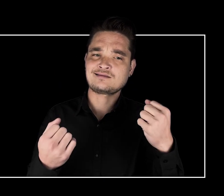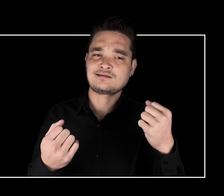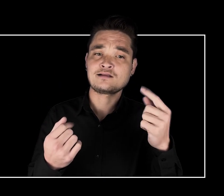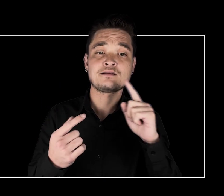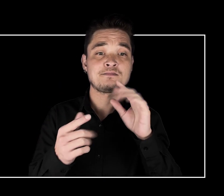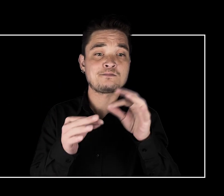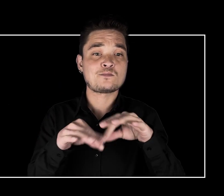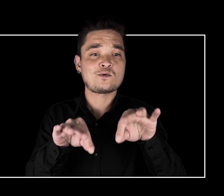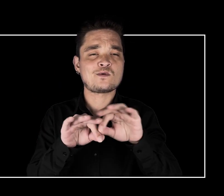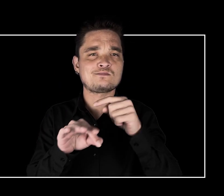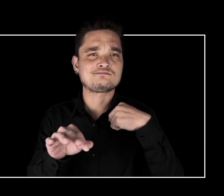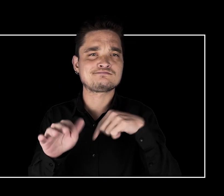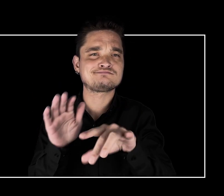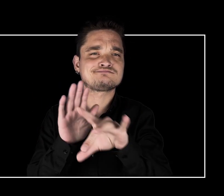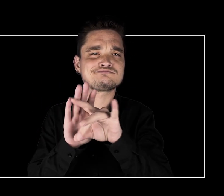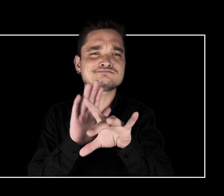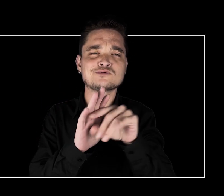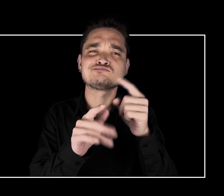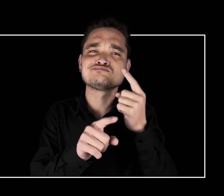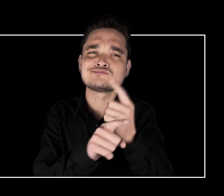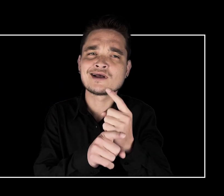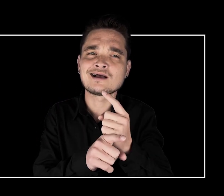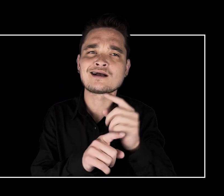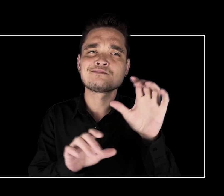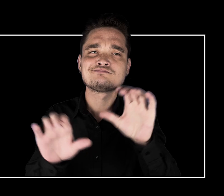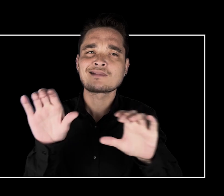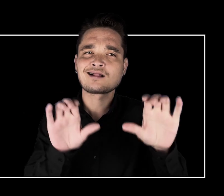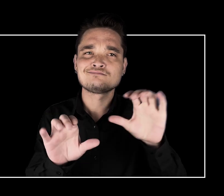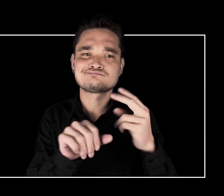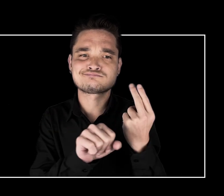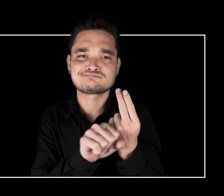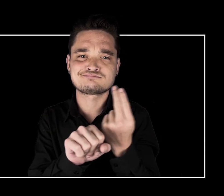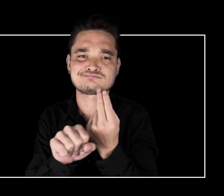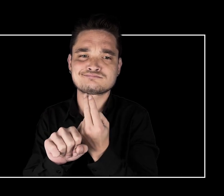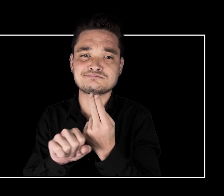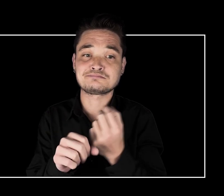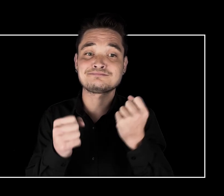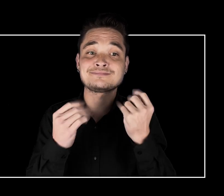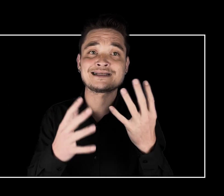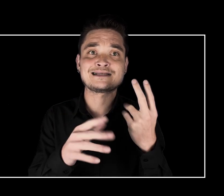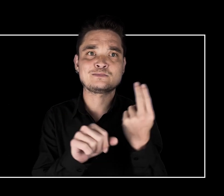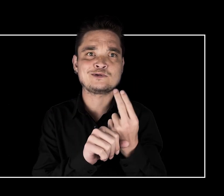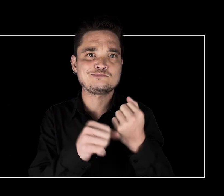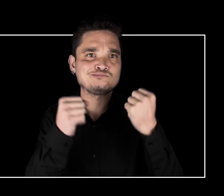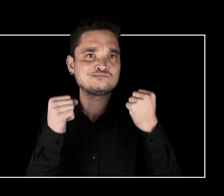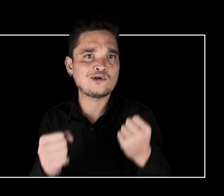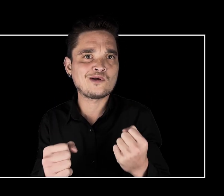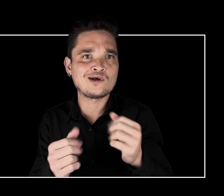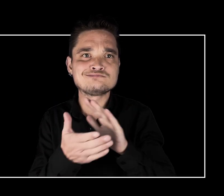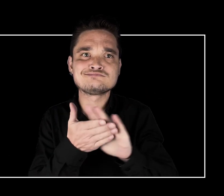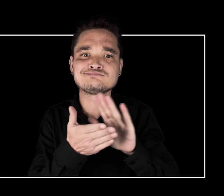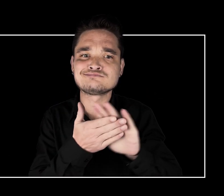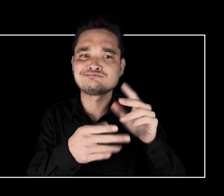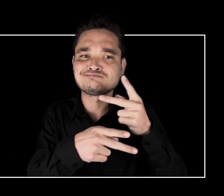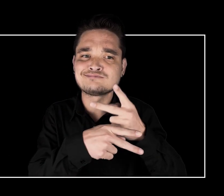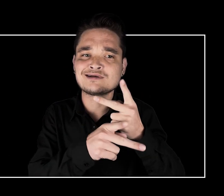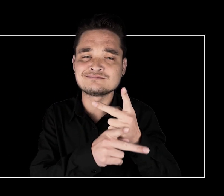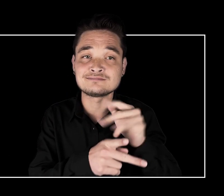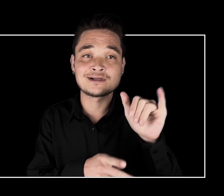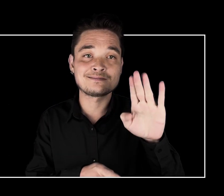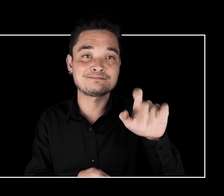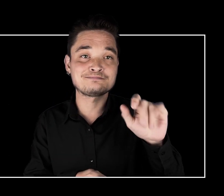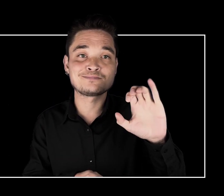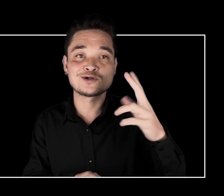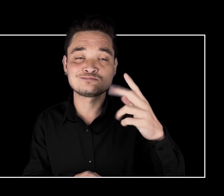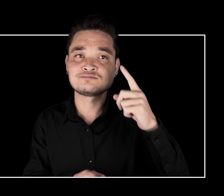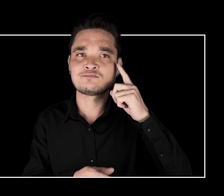also important to choose safe products to clean with. Many people use strong cleaning products like bleach to clean